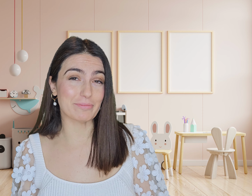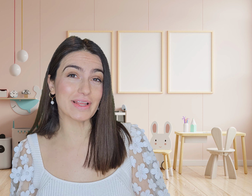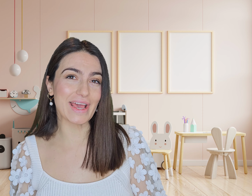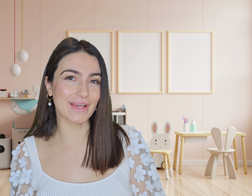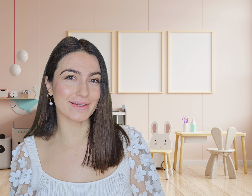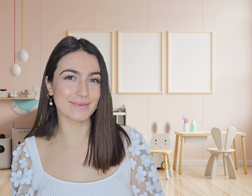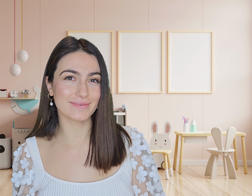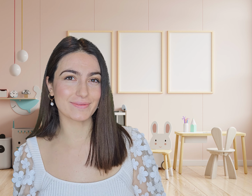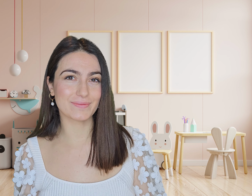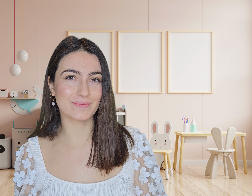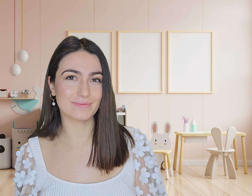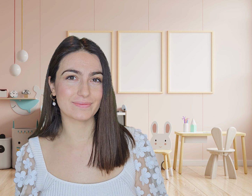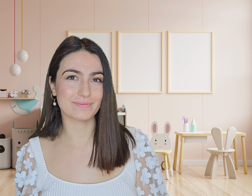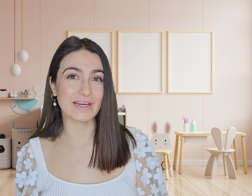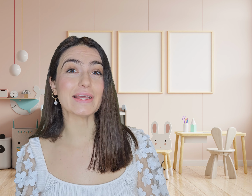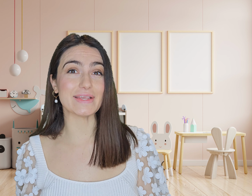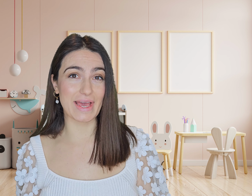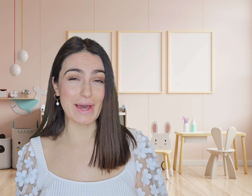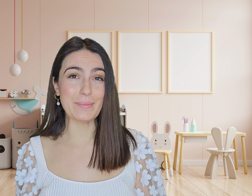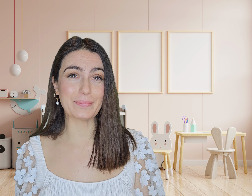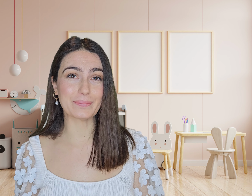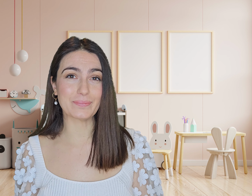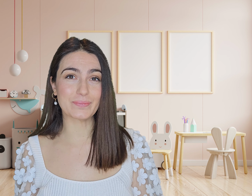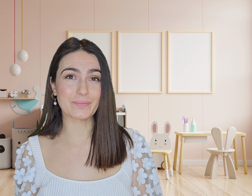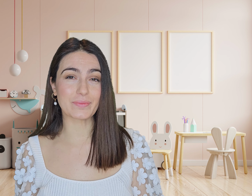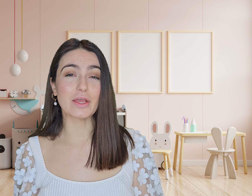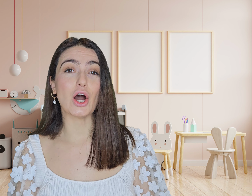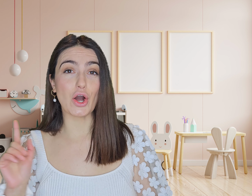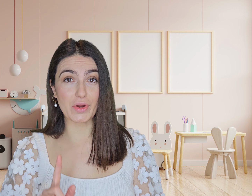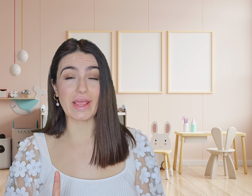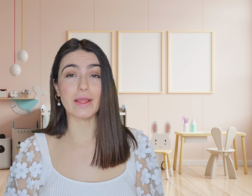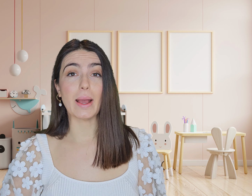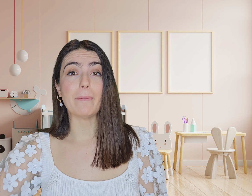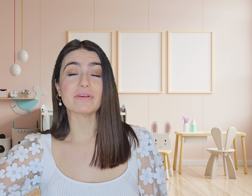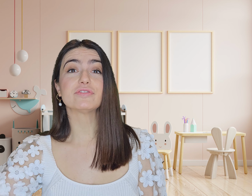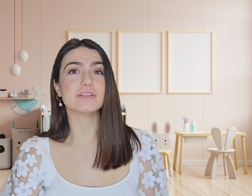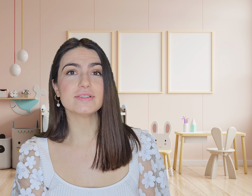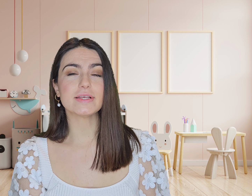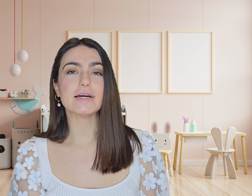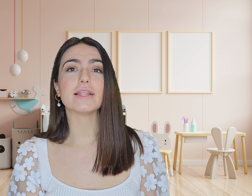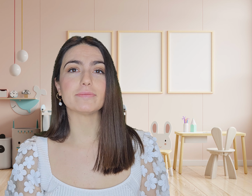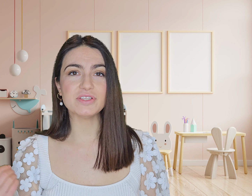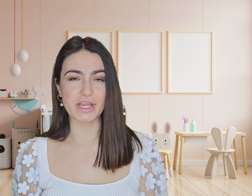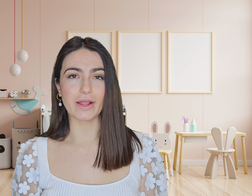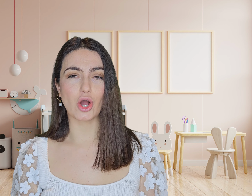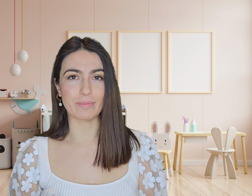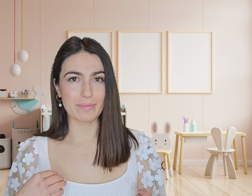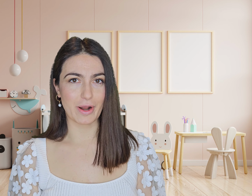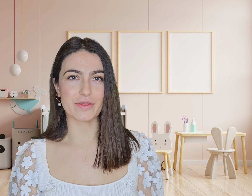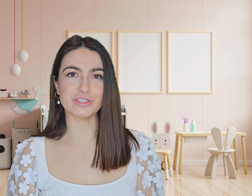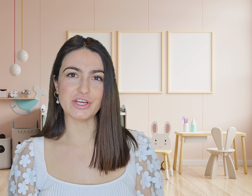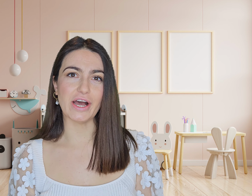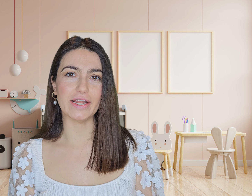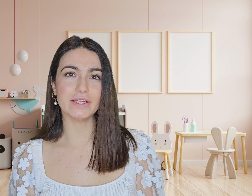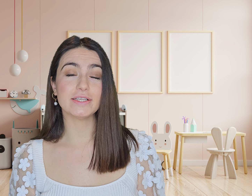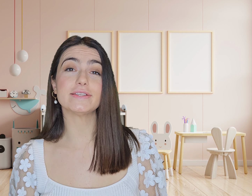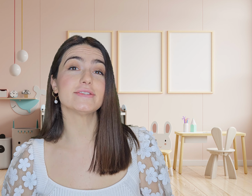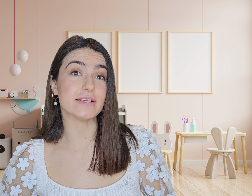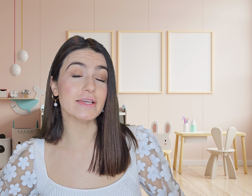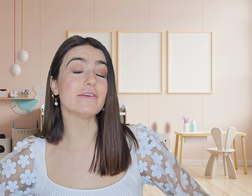play okay okay but first let me check on my brother john to see if